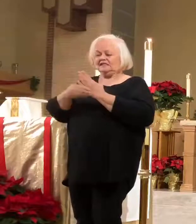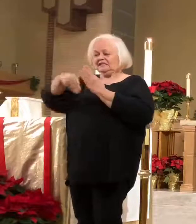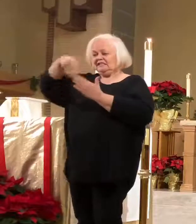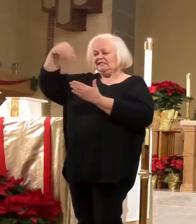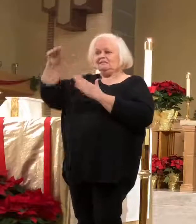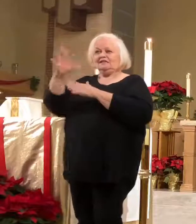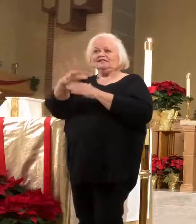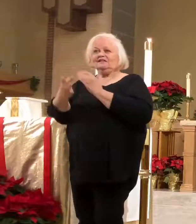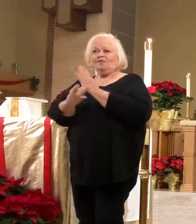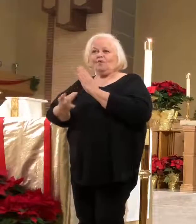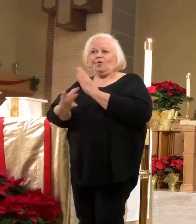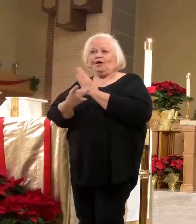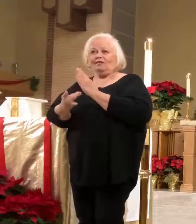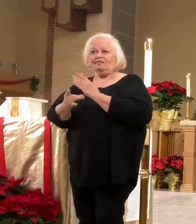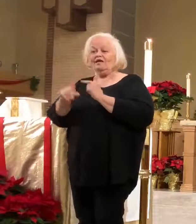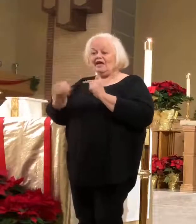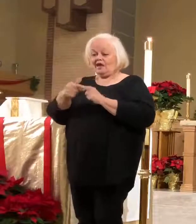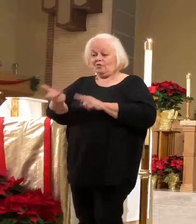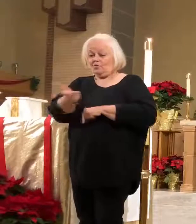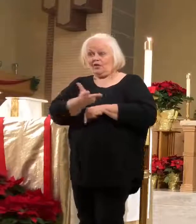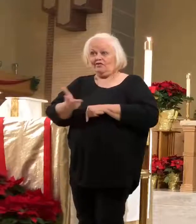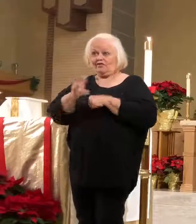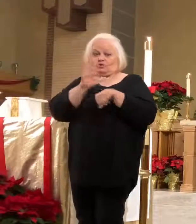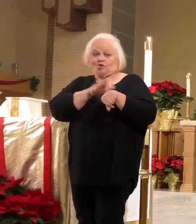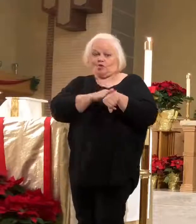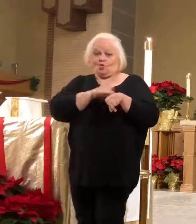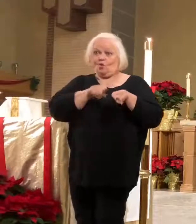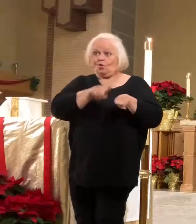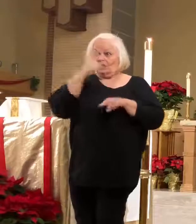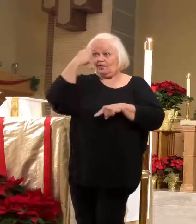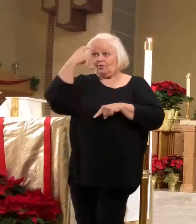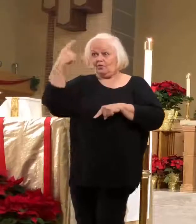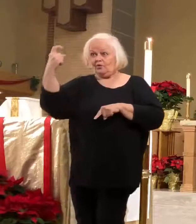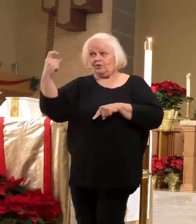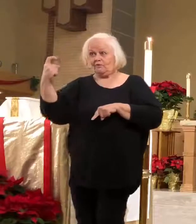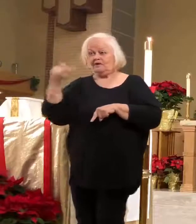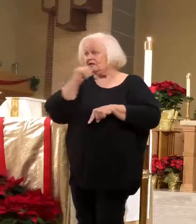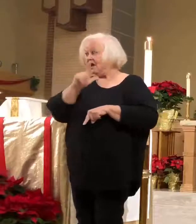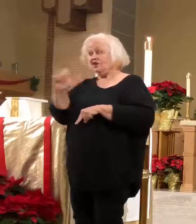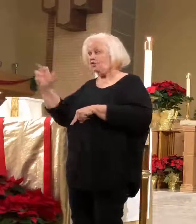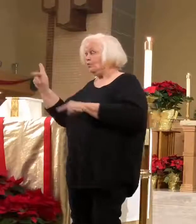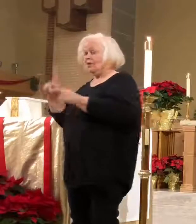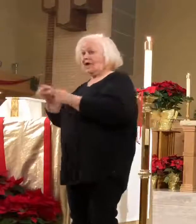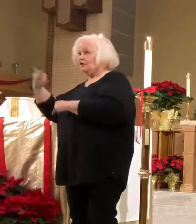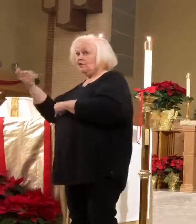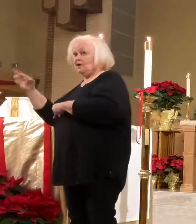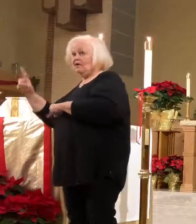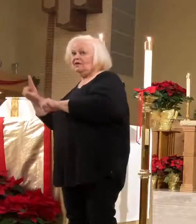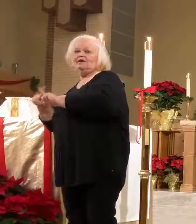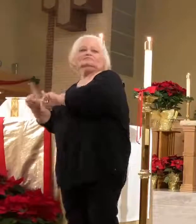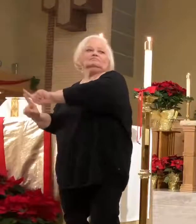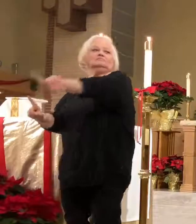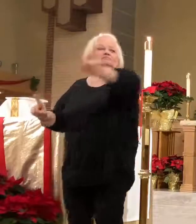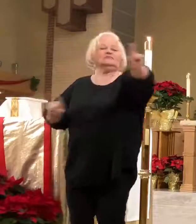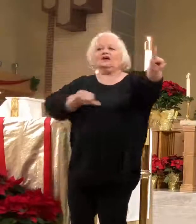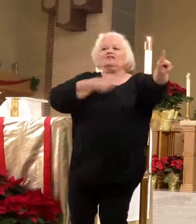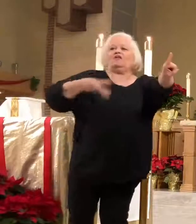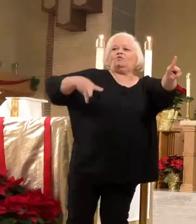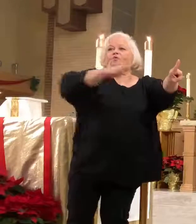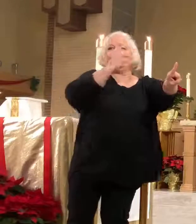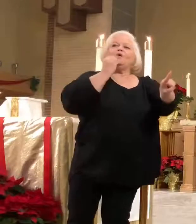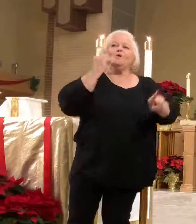And having been warned in a dream not to return to Herod, they departed for their country by another way.